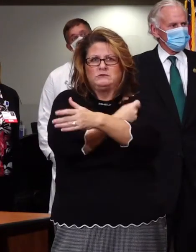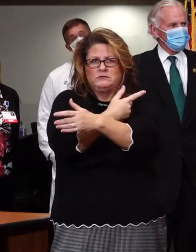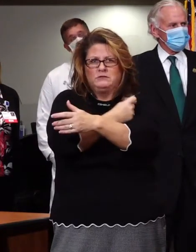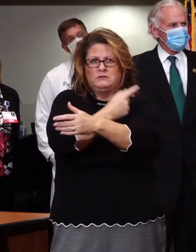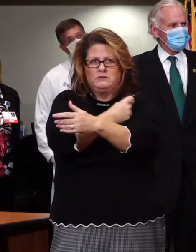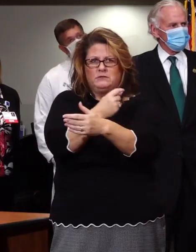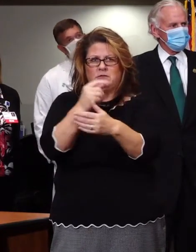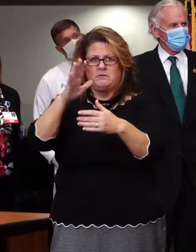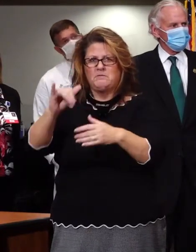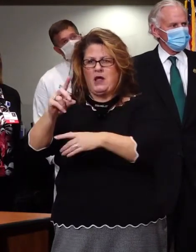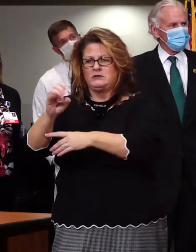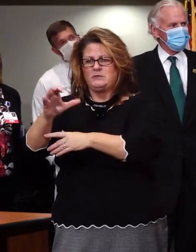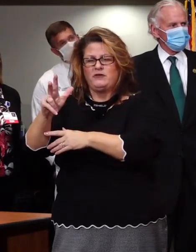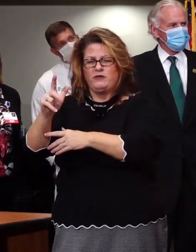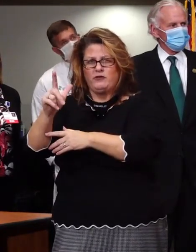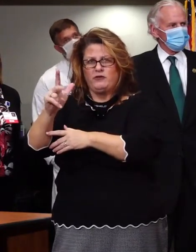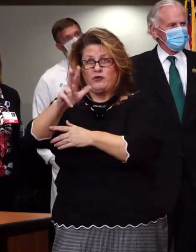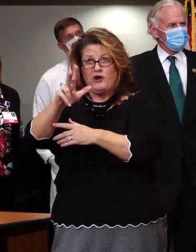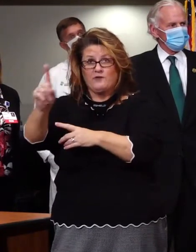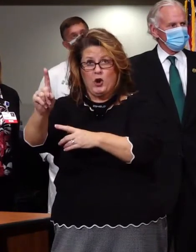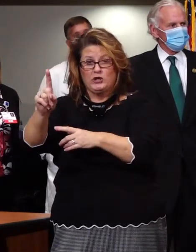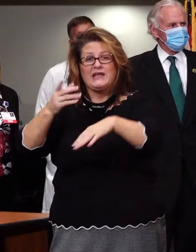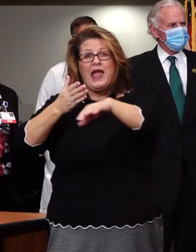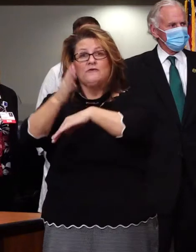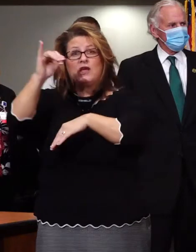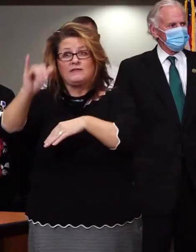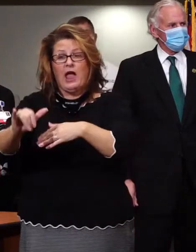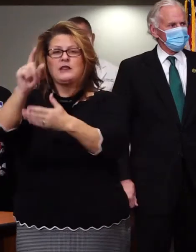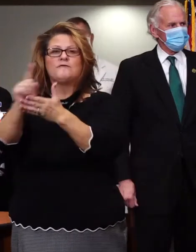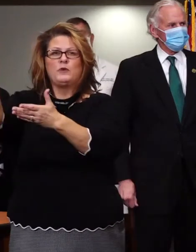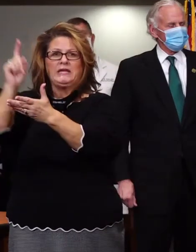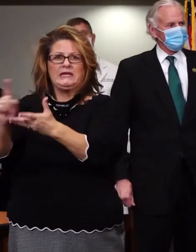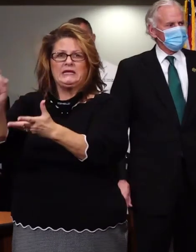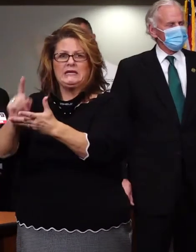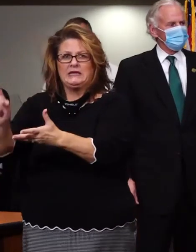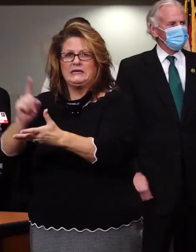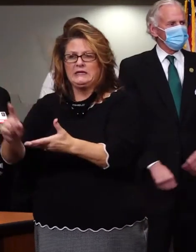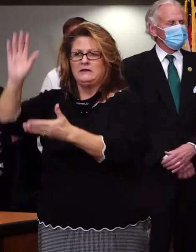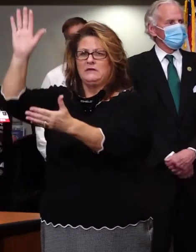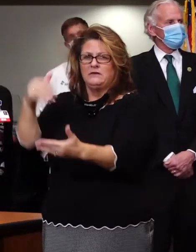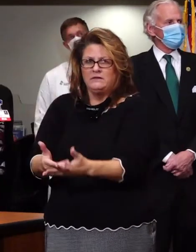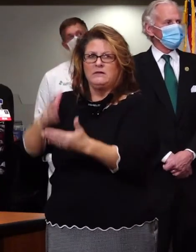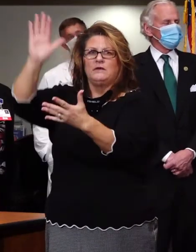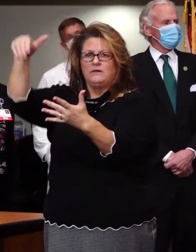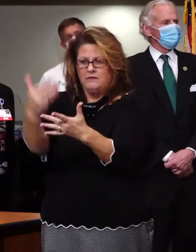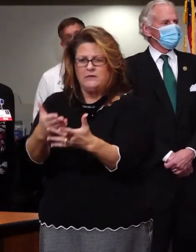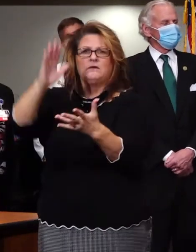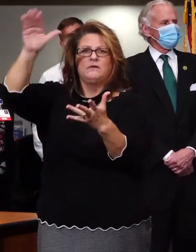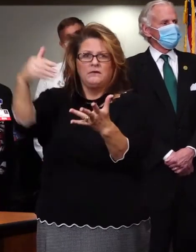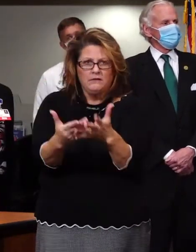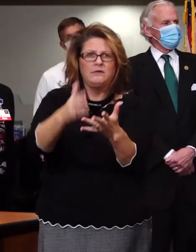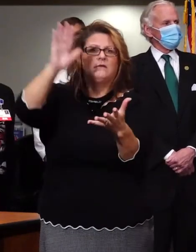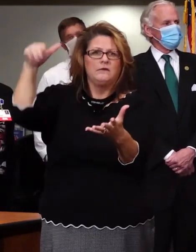we anticipate receiving additional doses on a weekly basis after that time. South Carolina's vaccination